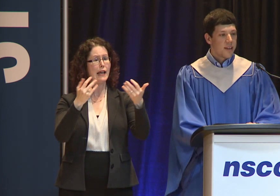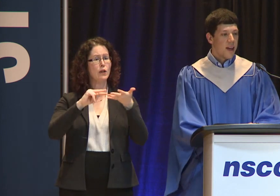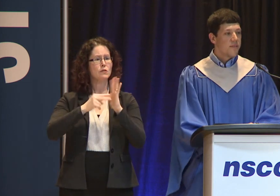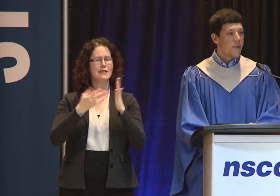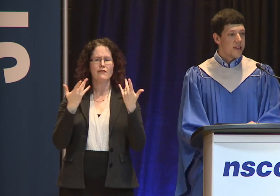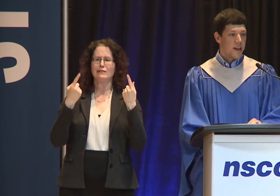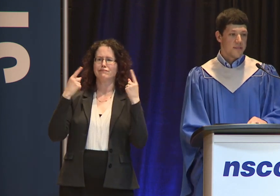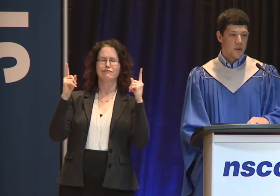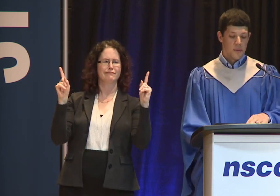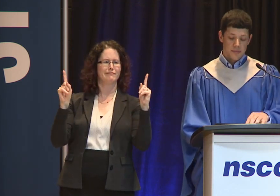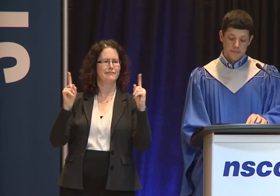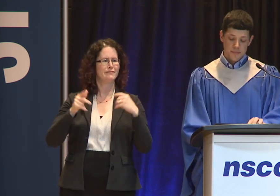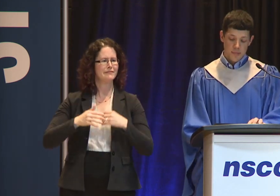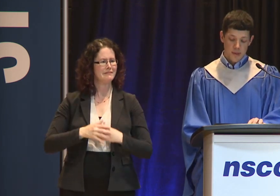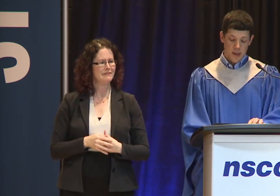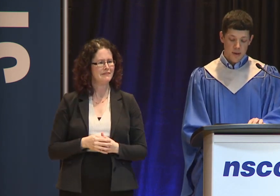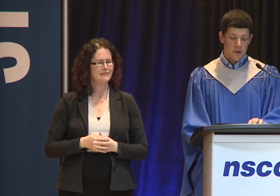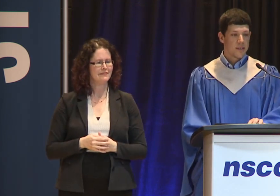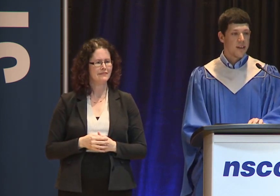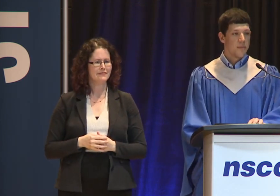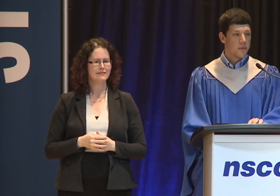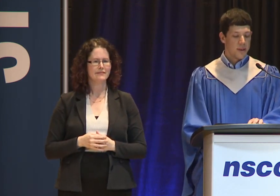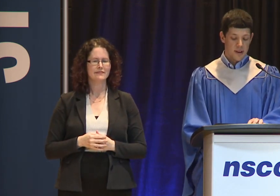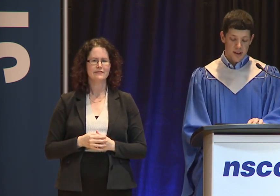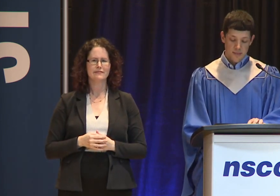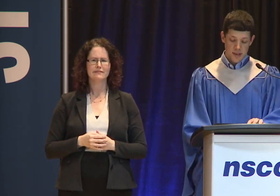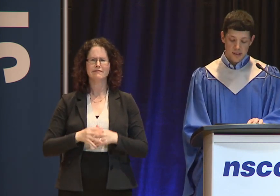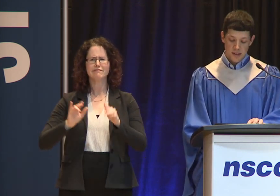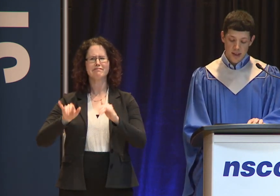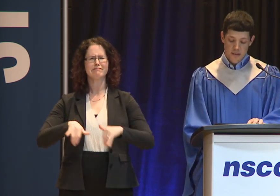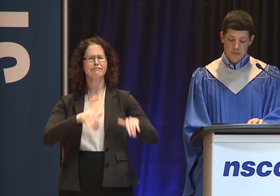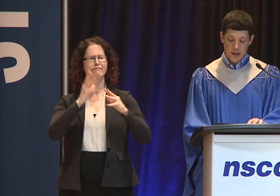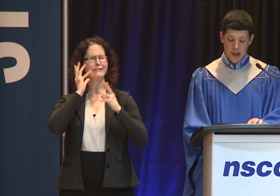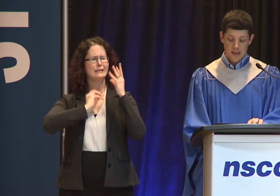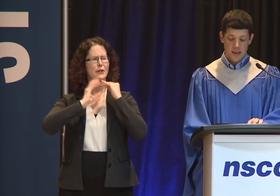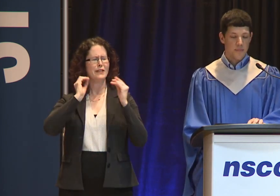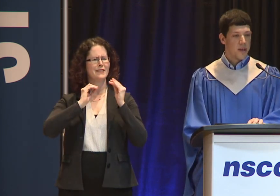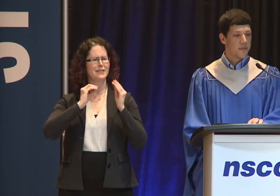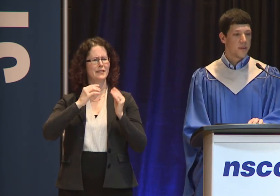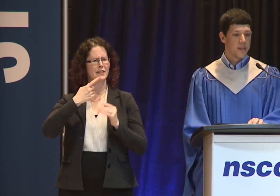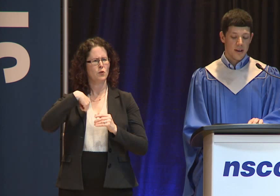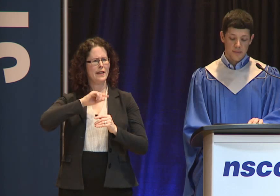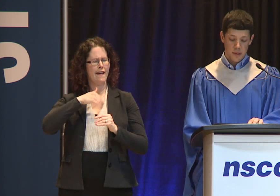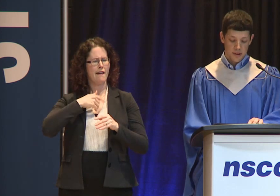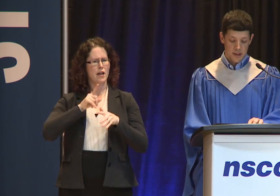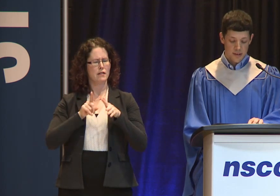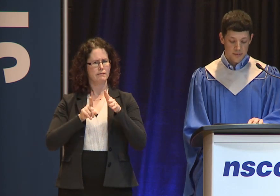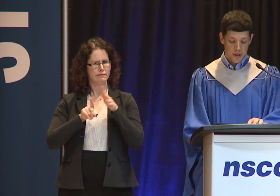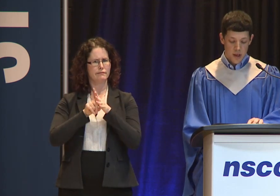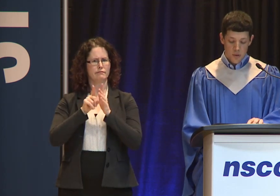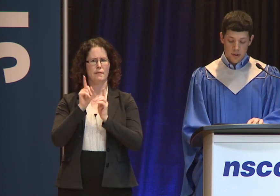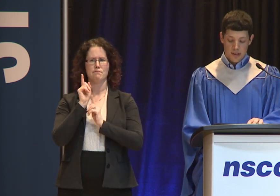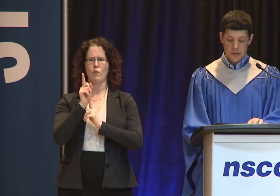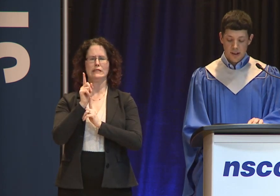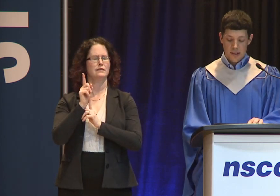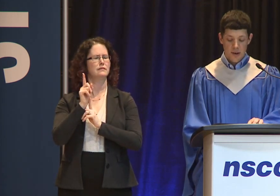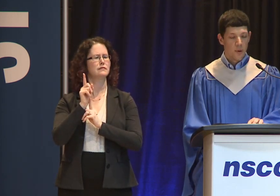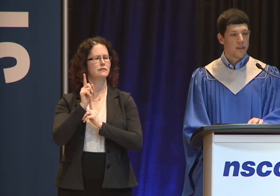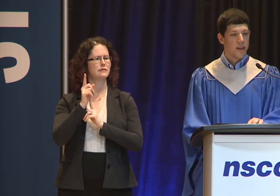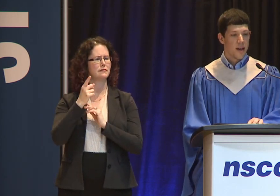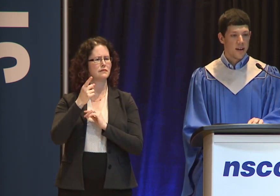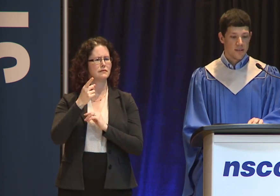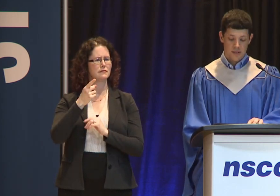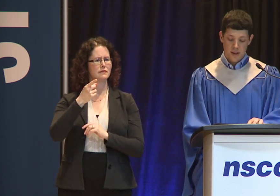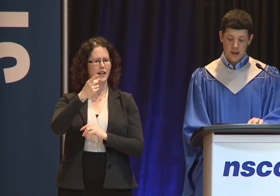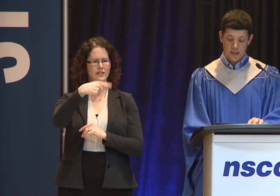I think that everybody has a moment. And when I say moment, I mean everybody has that pivotal time in their life where they decide that